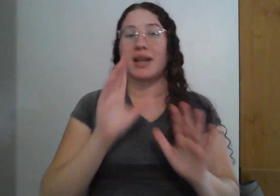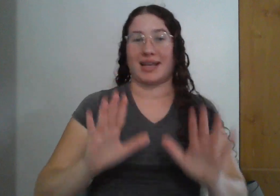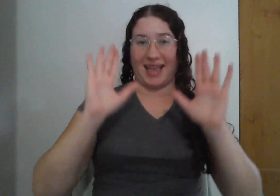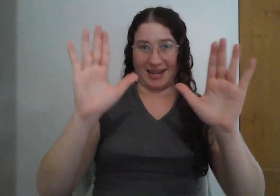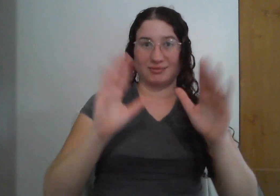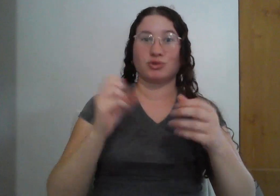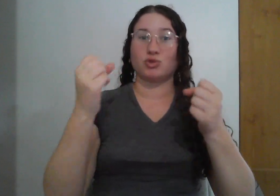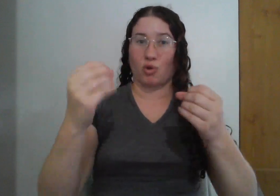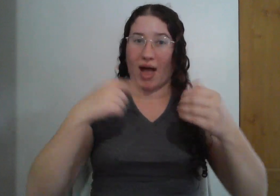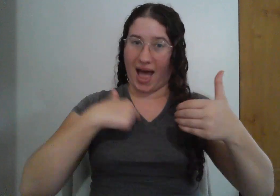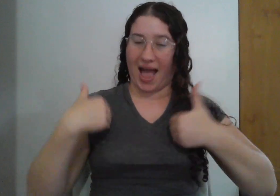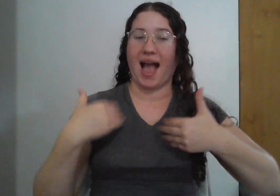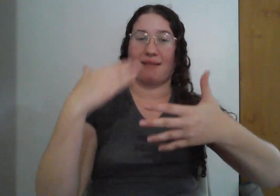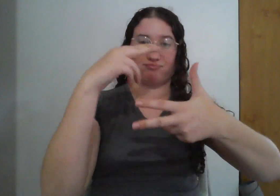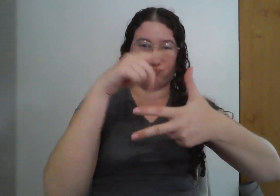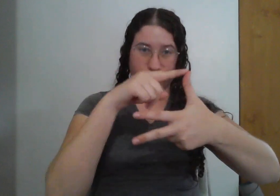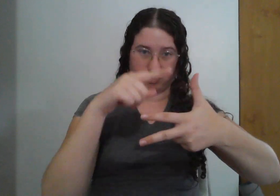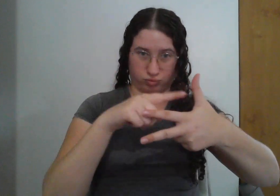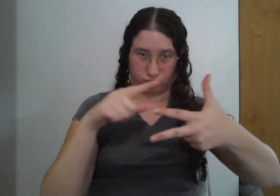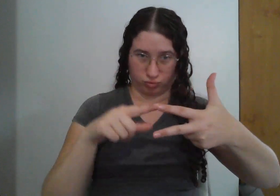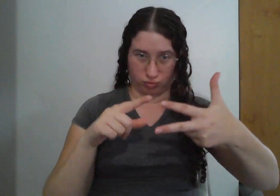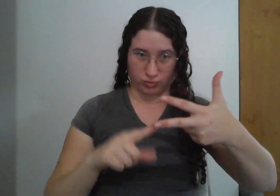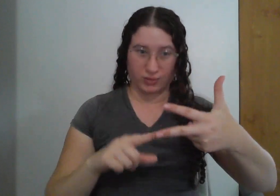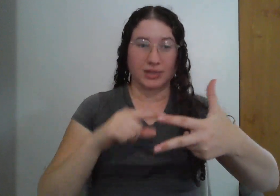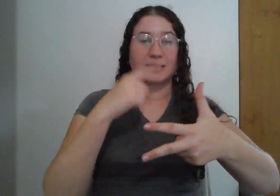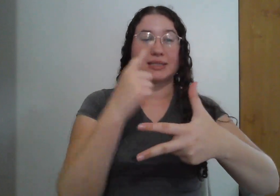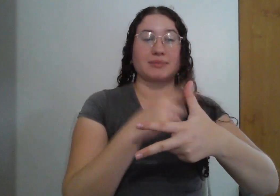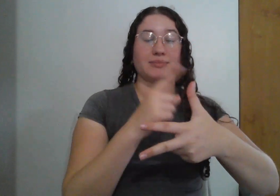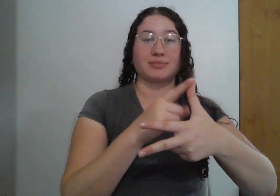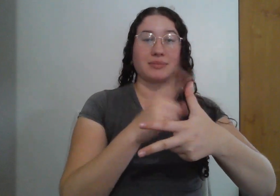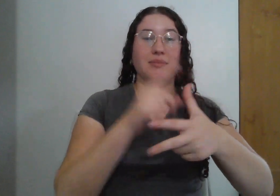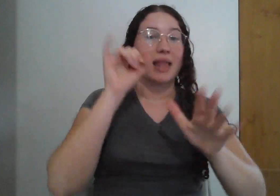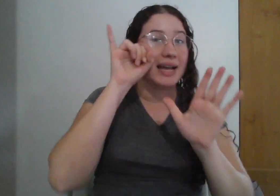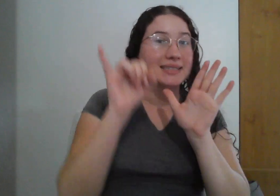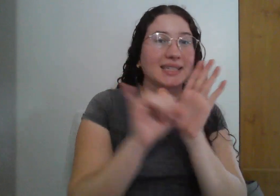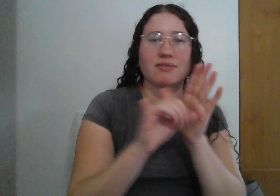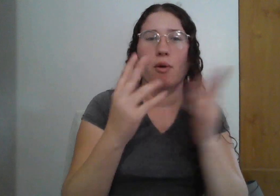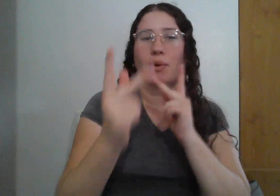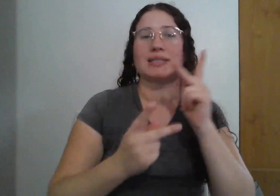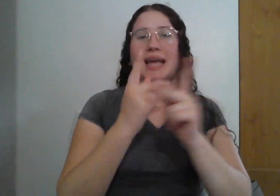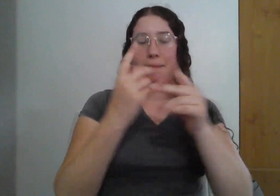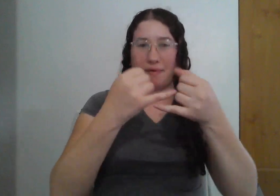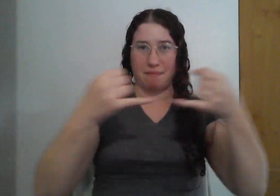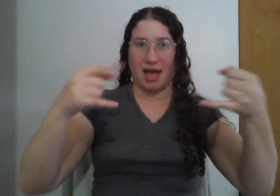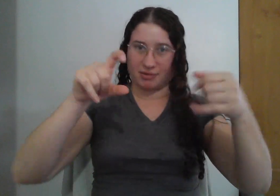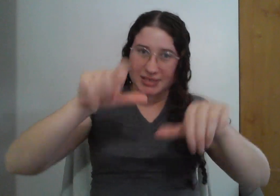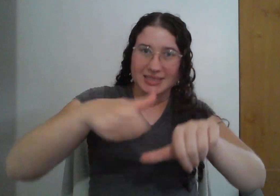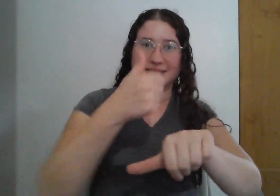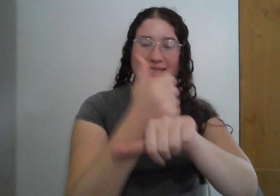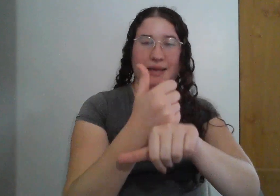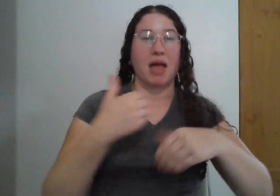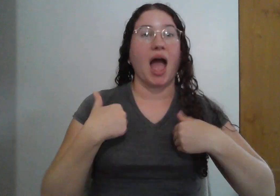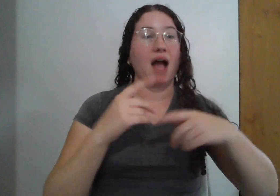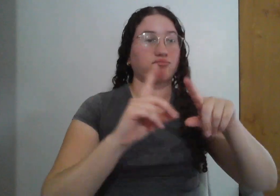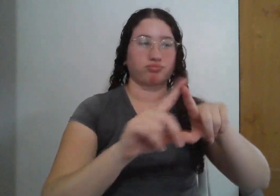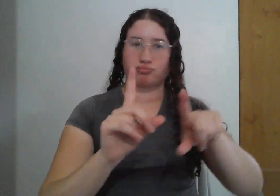1, identify the boundaries you need to set. There are so many different kinds. For example, you can tell a